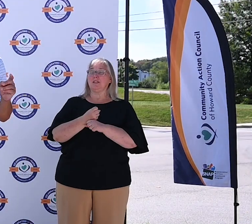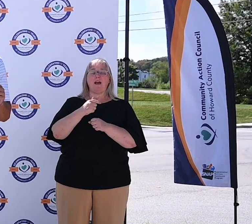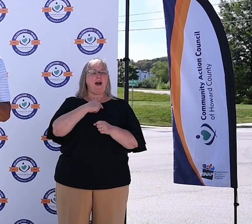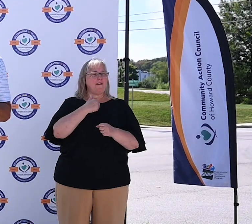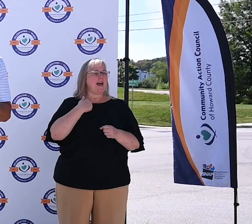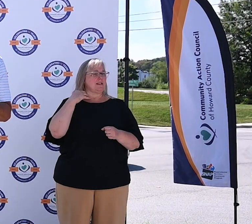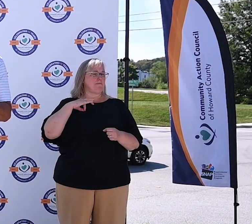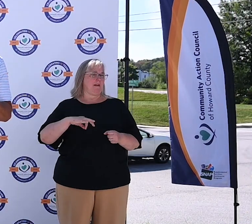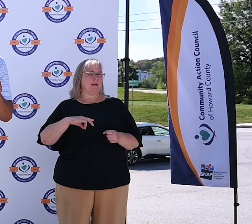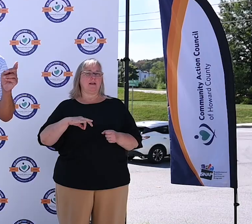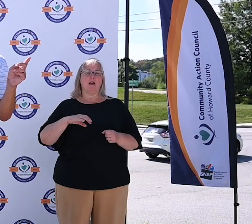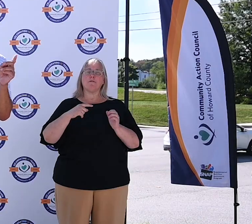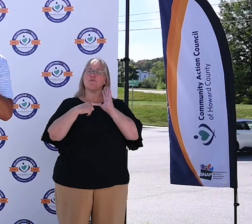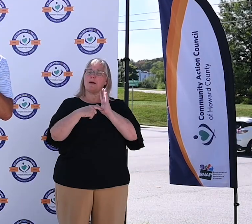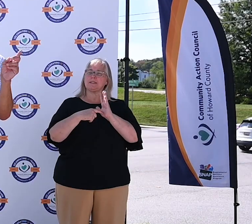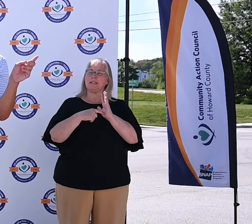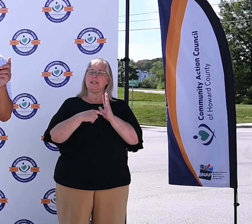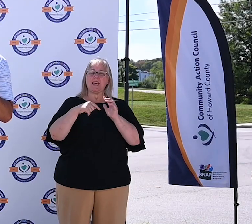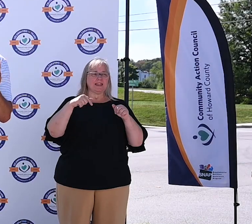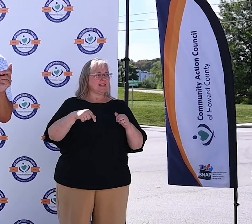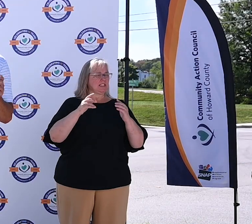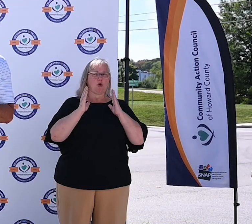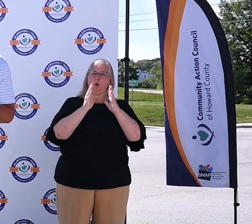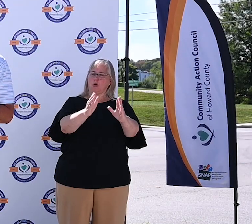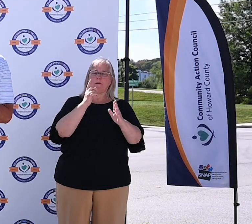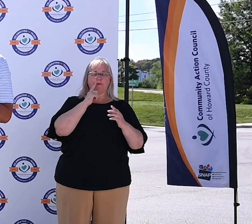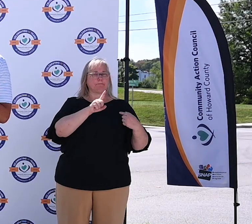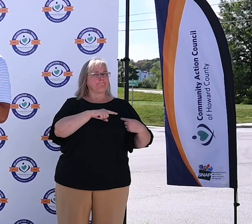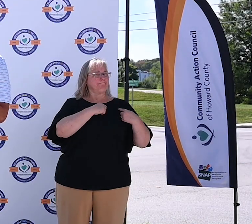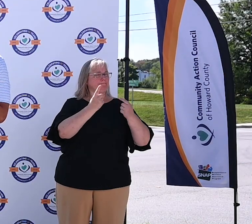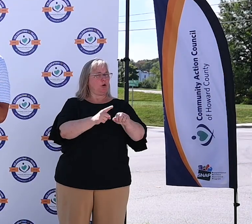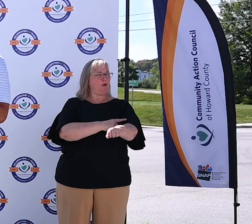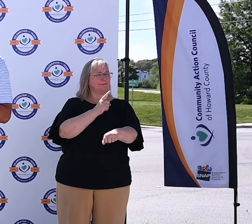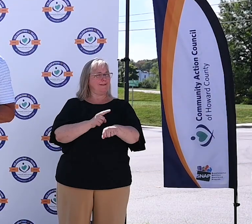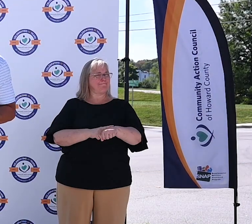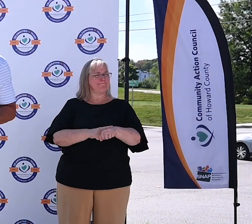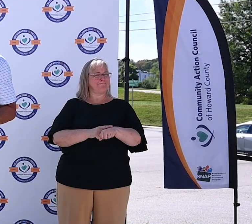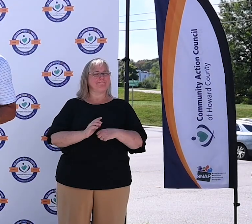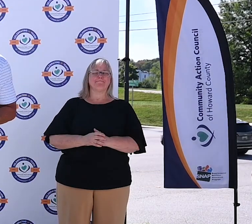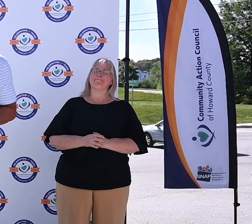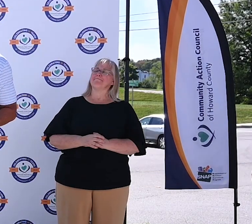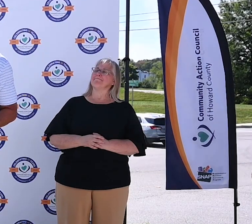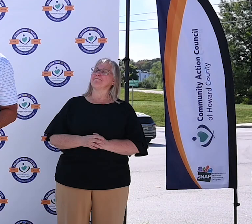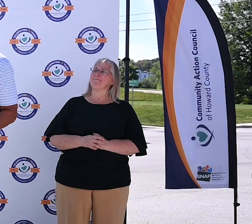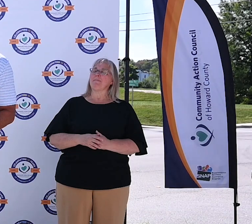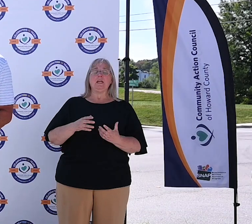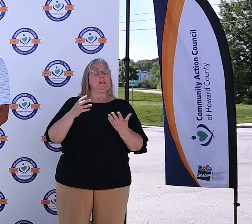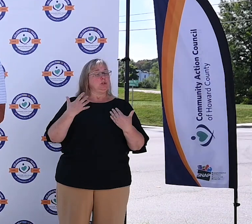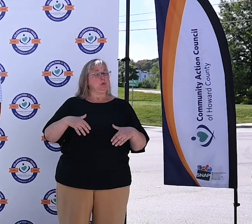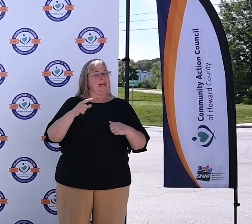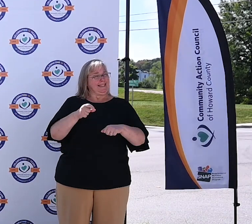the benefit of representing this corridor for quite a while now, and it's needed